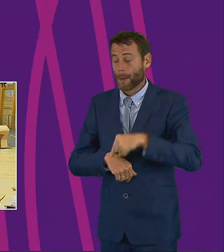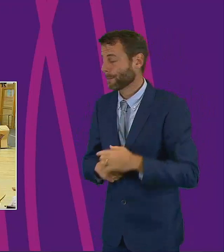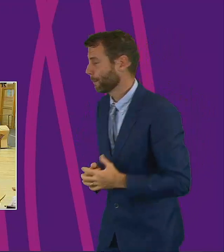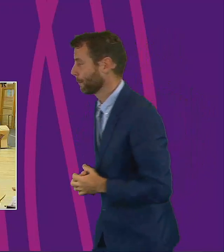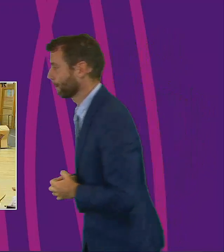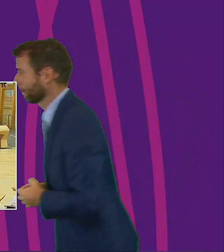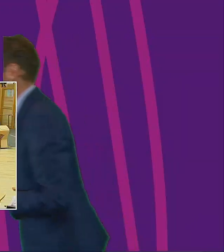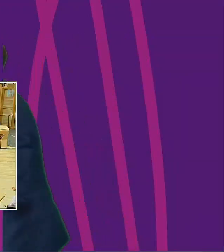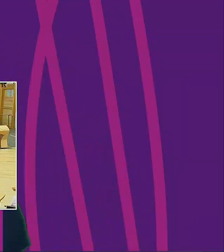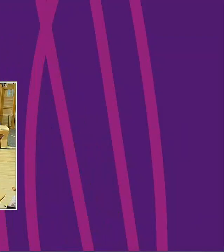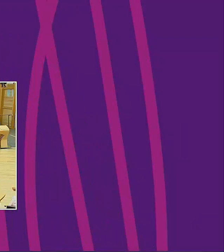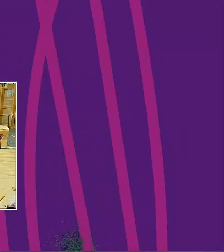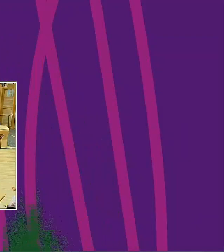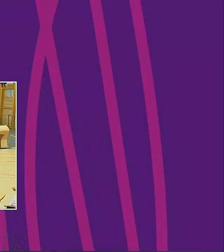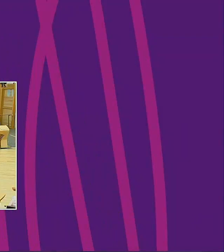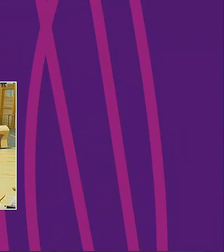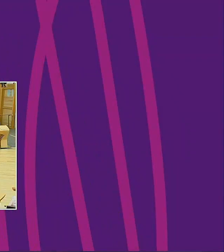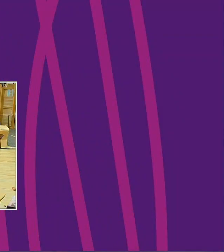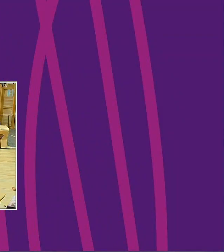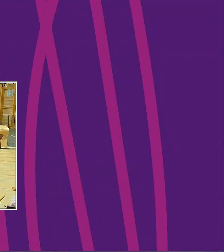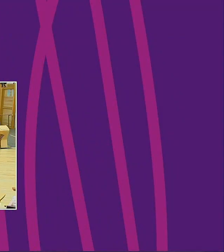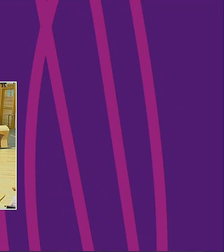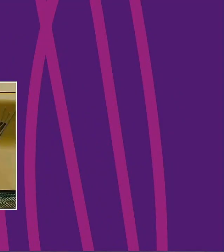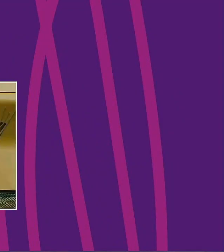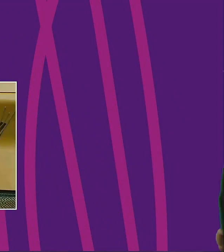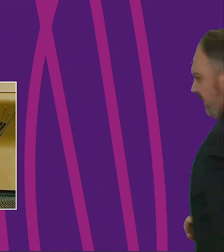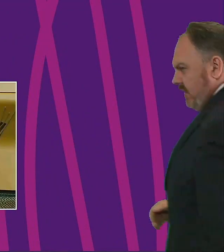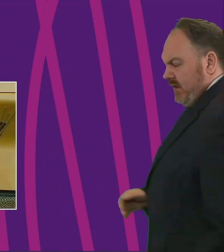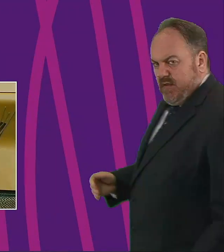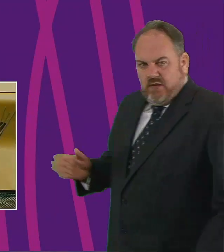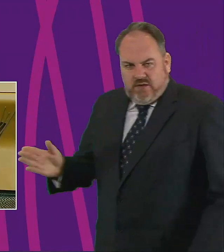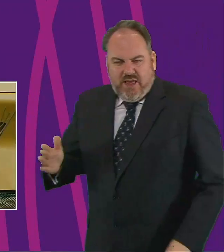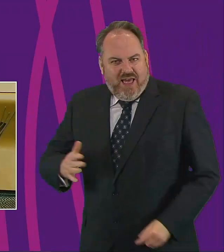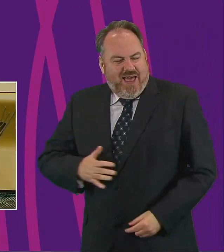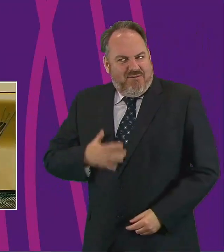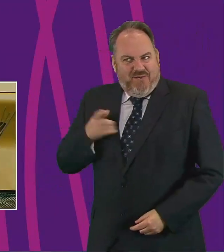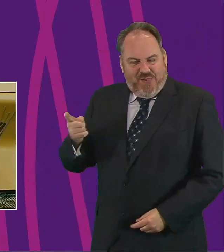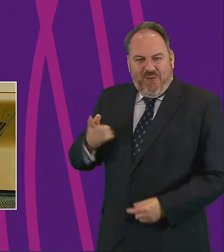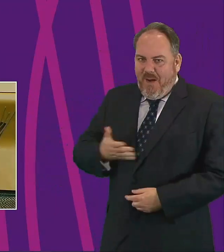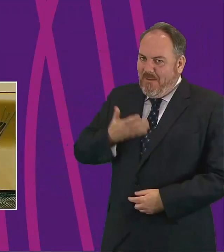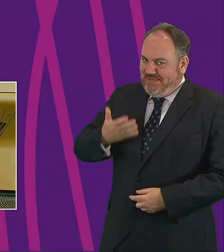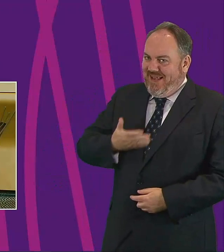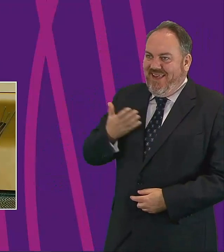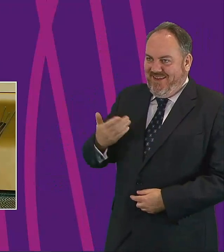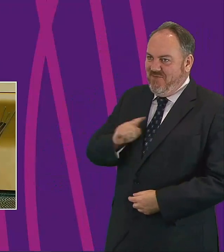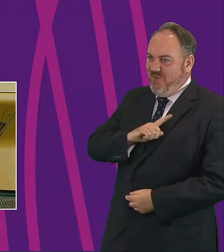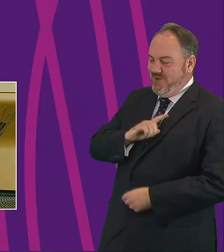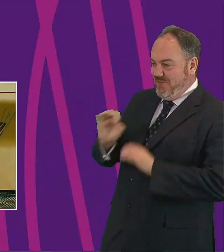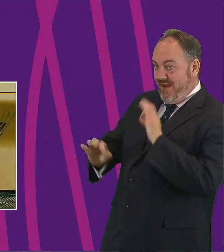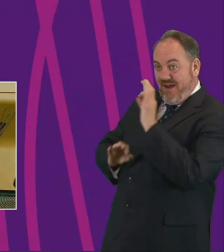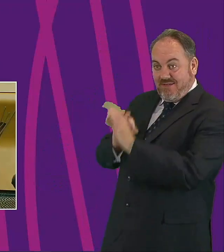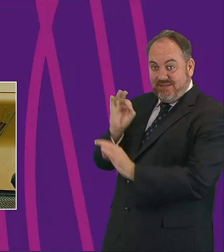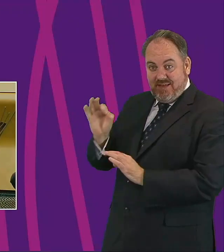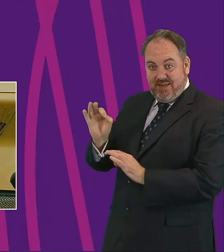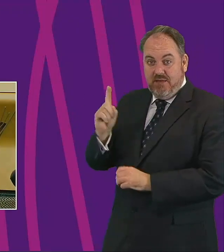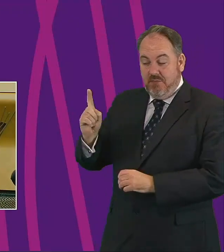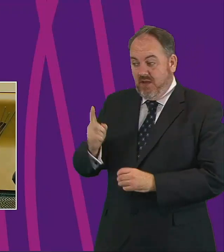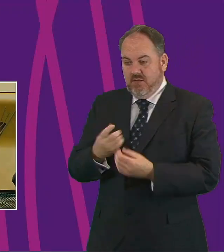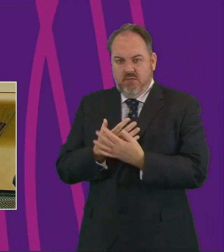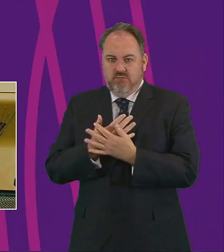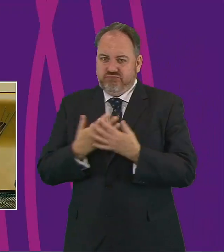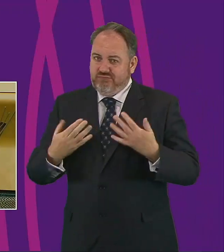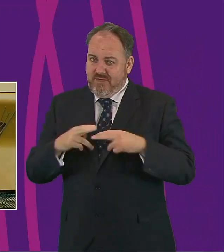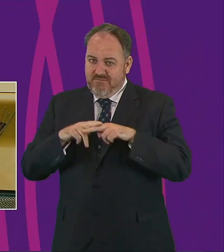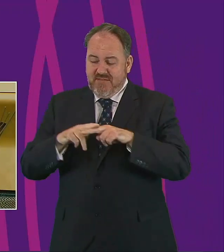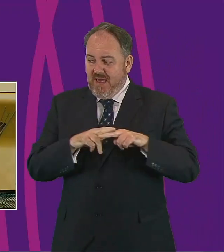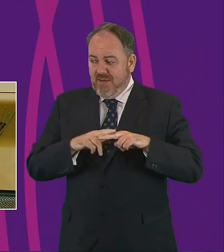Davidson. The First Minister is clearly irked by this line of questioning, but we've spoken to a number of families who have been affected by this, and